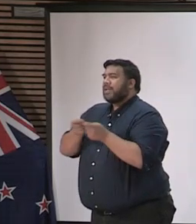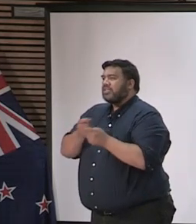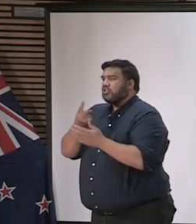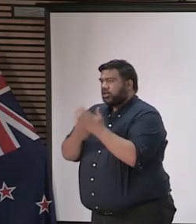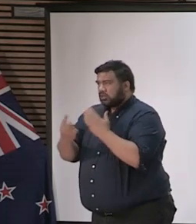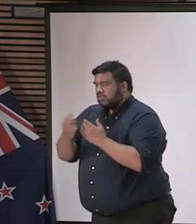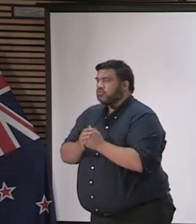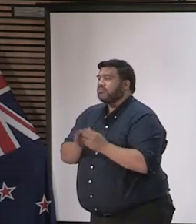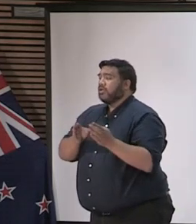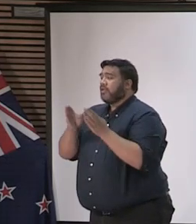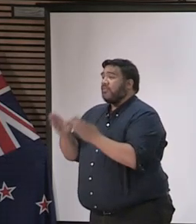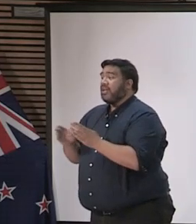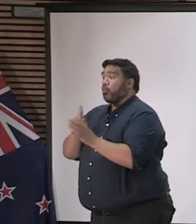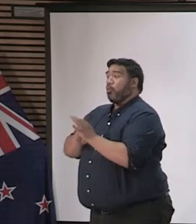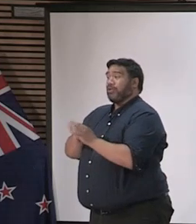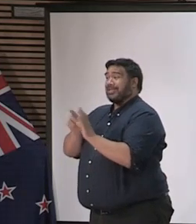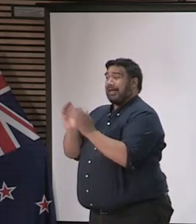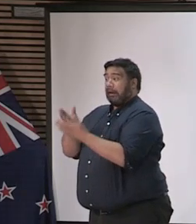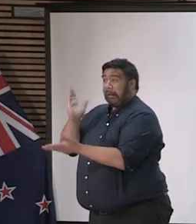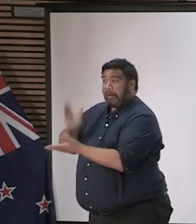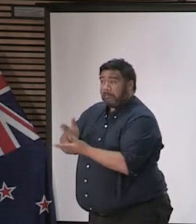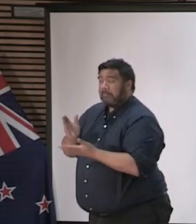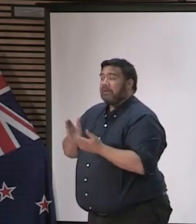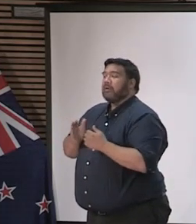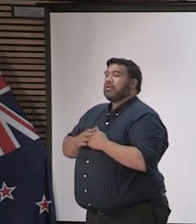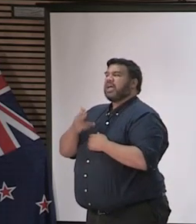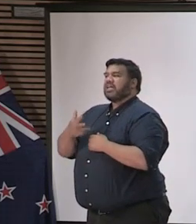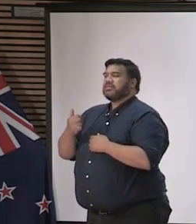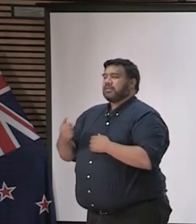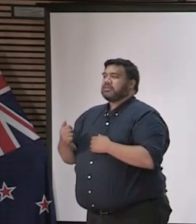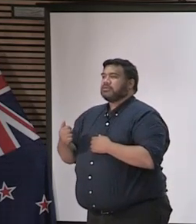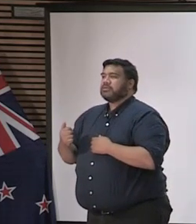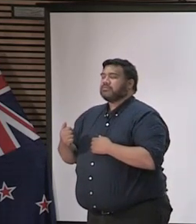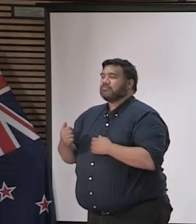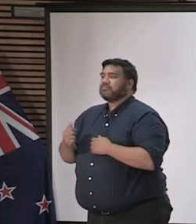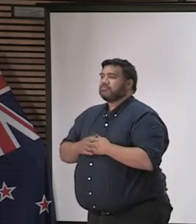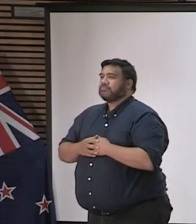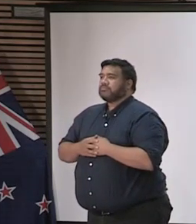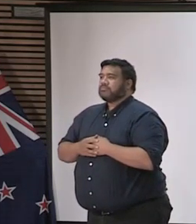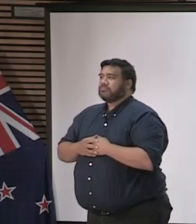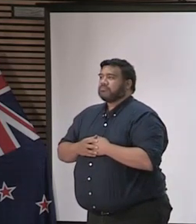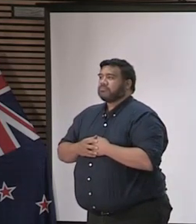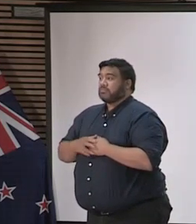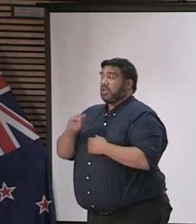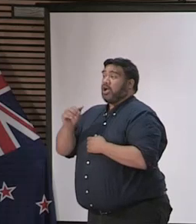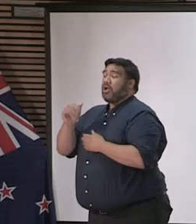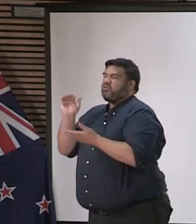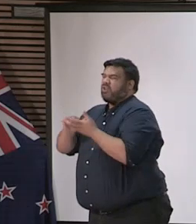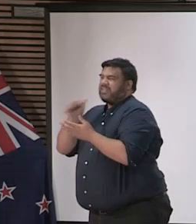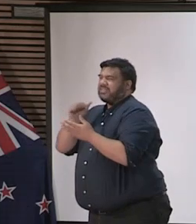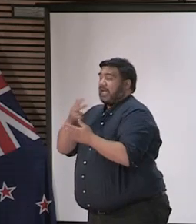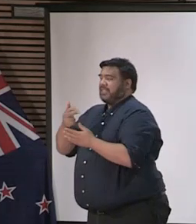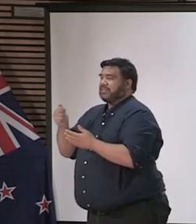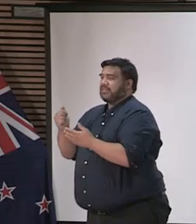we've got 86 in quarantine, which is down 3. 348 arrived on flights yesterday. Sorry, was that both